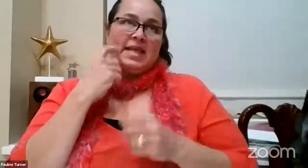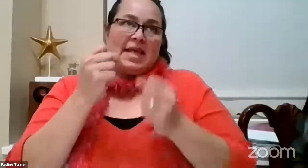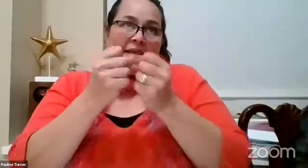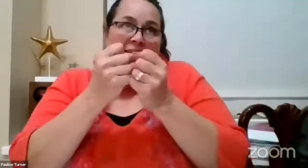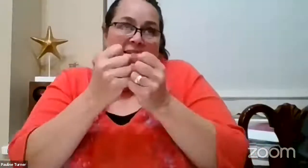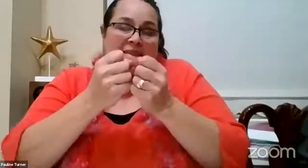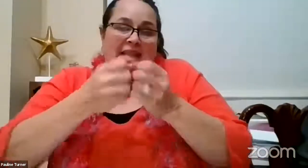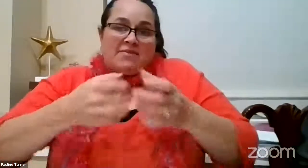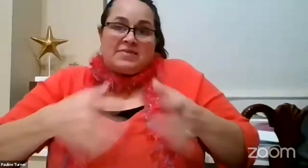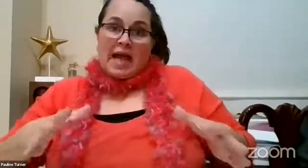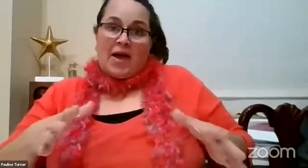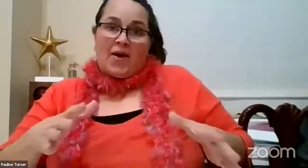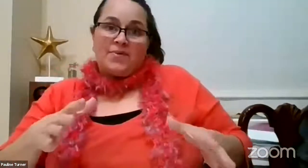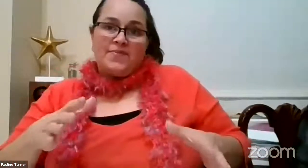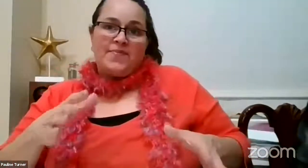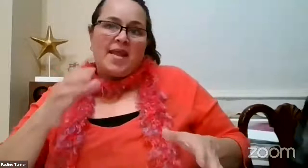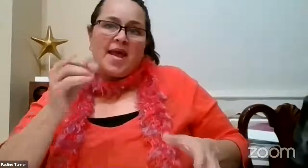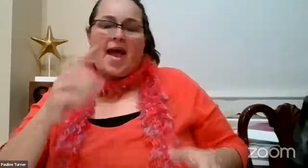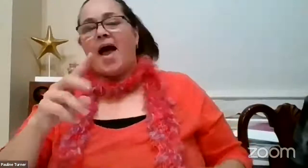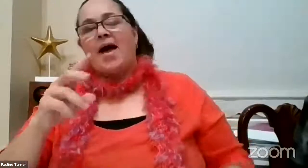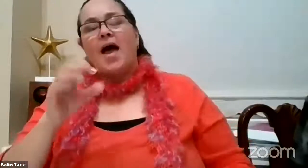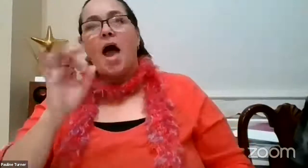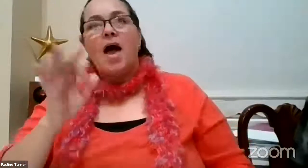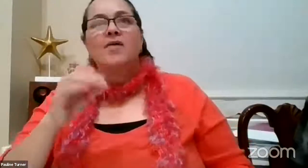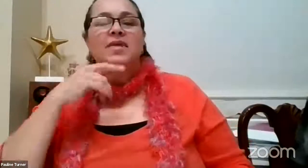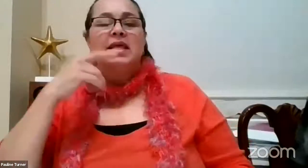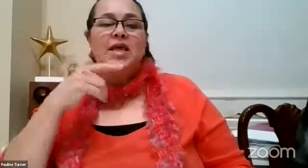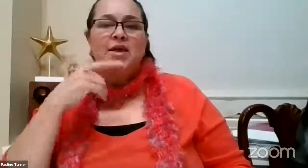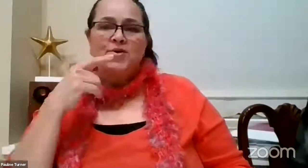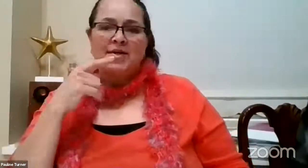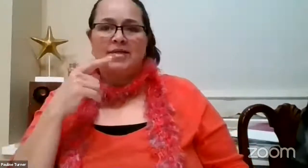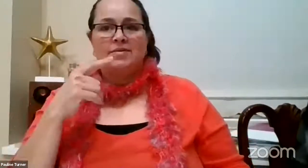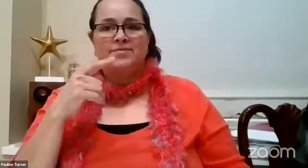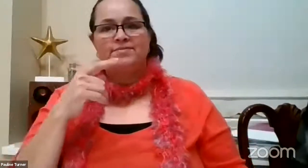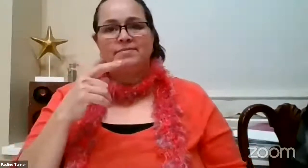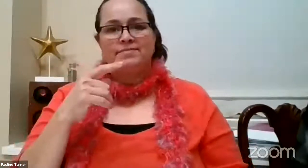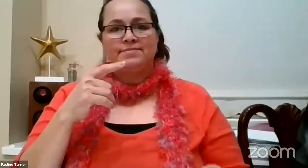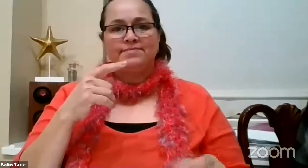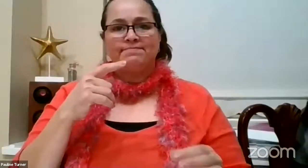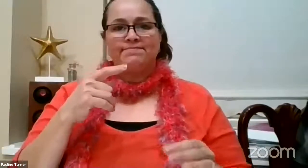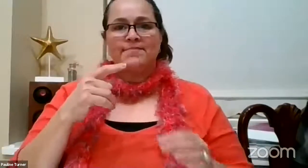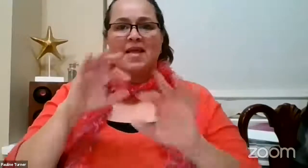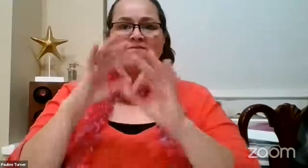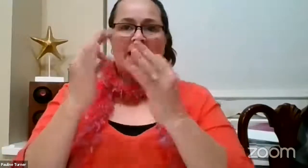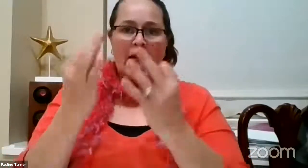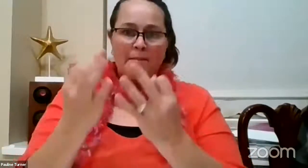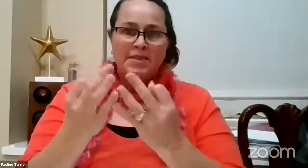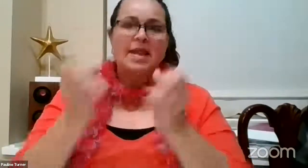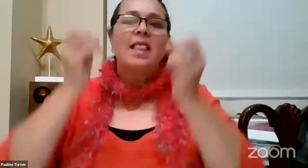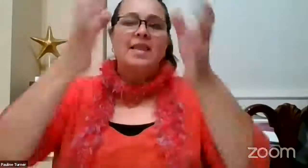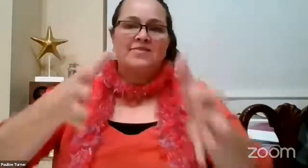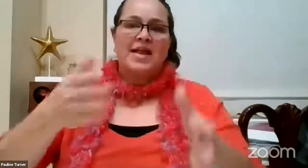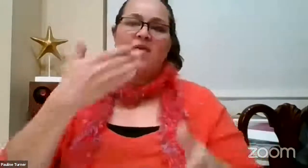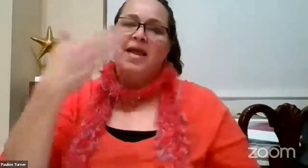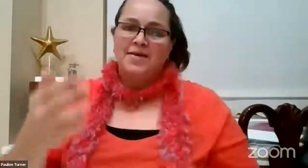Hey, Bert. Oh, you see some steps. It's official. Wow. The only one